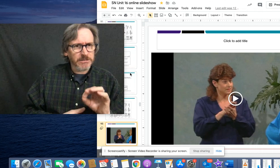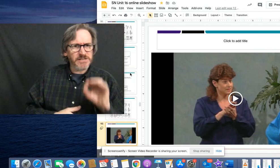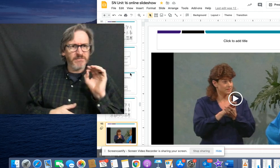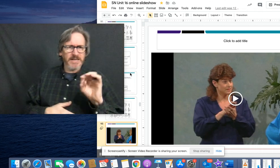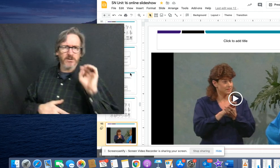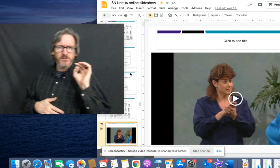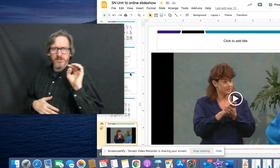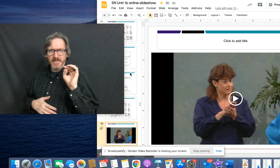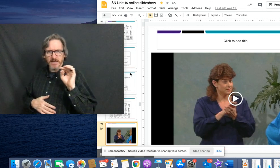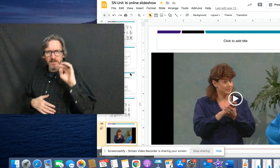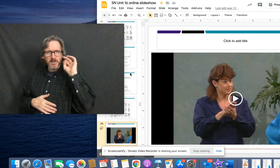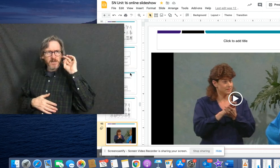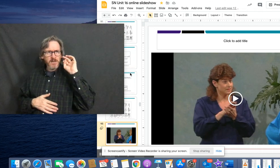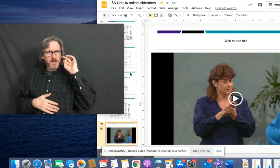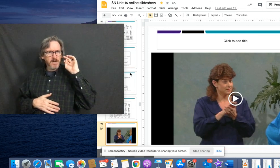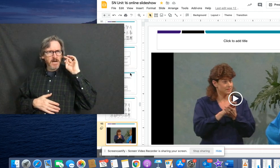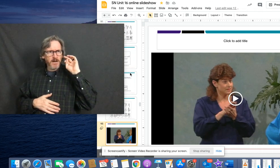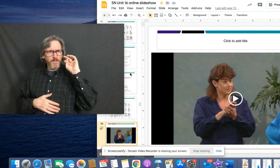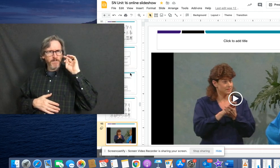the clearest videos